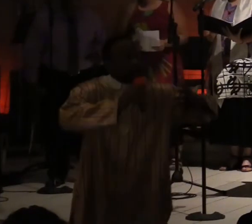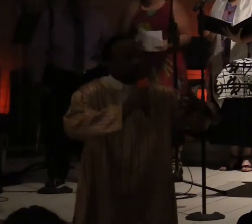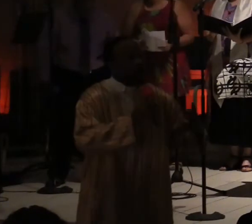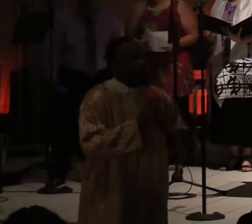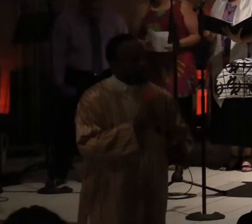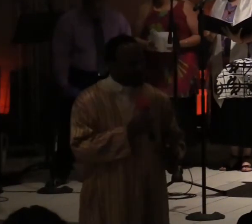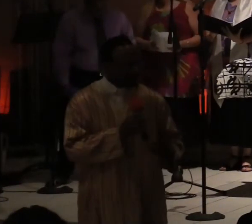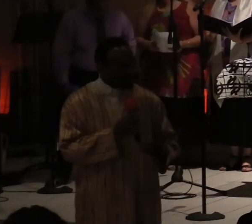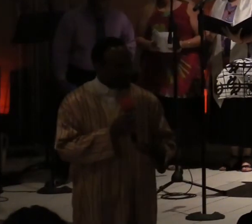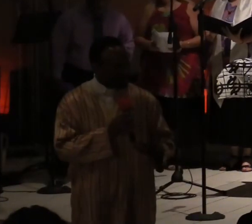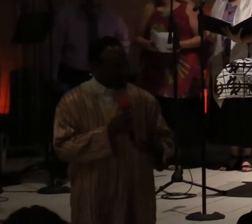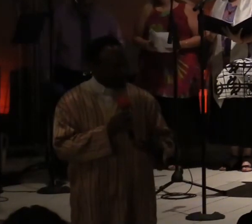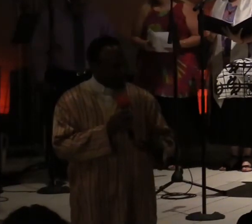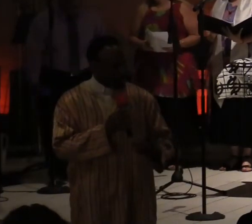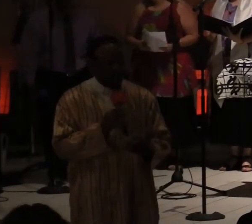that we are.